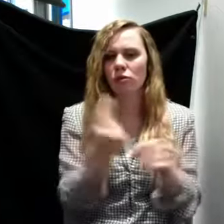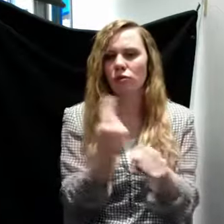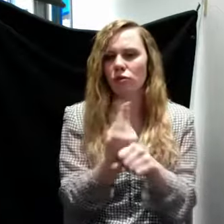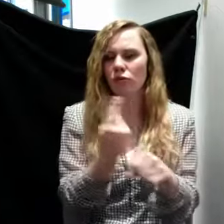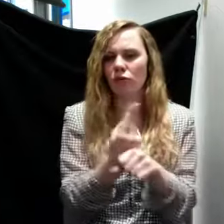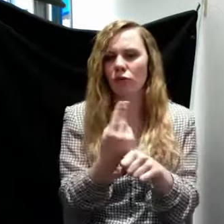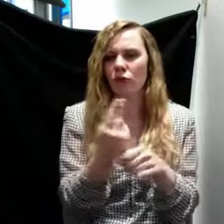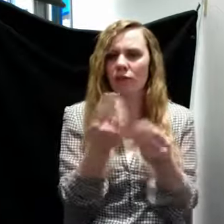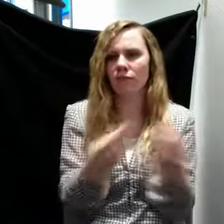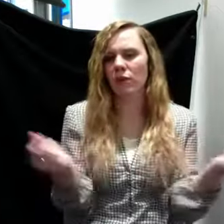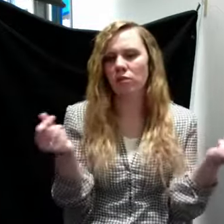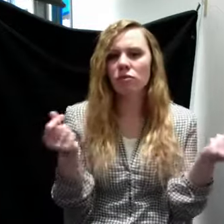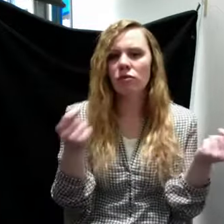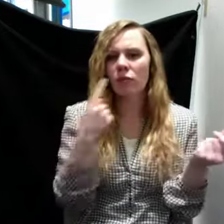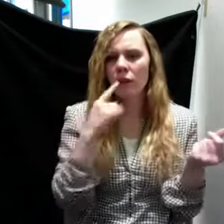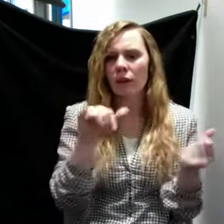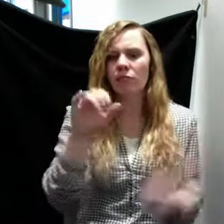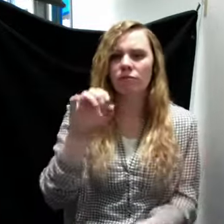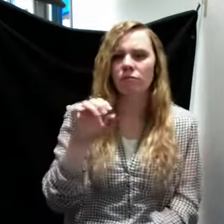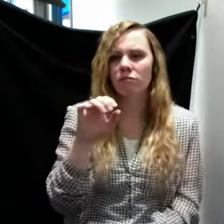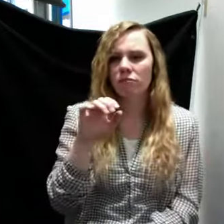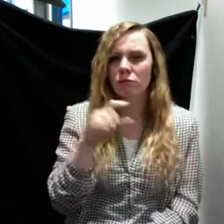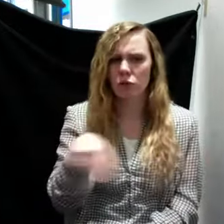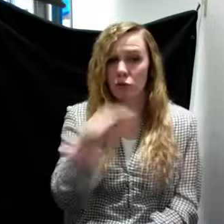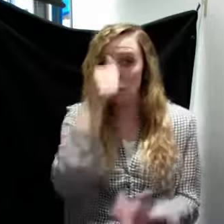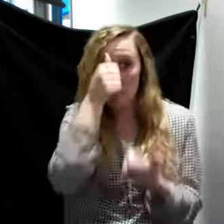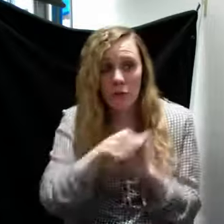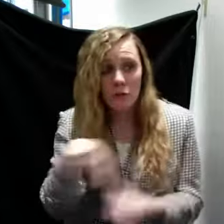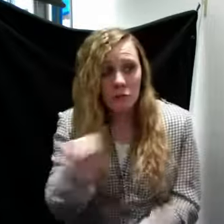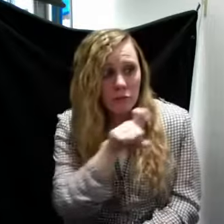as evaporation goes? Can you remember? Dan?